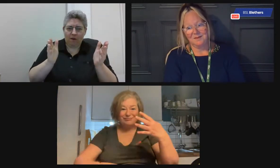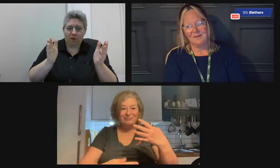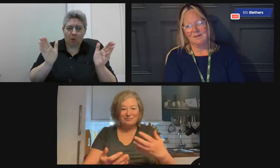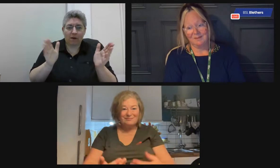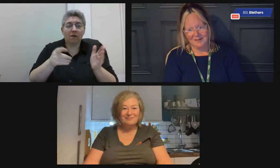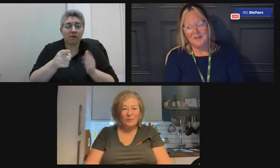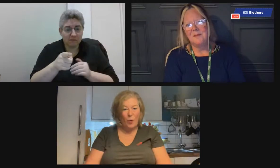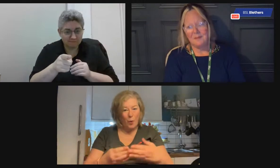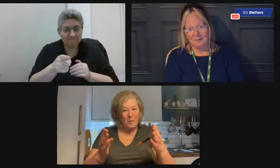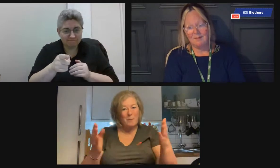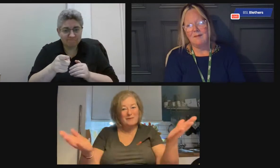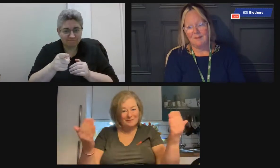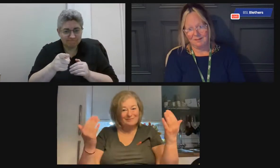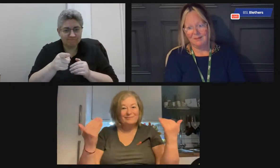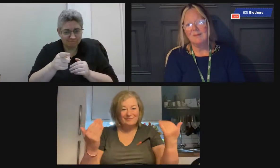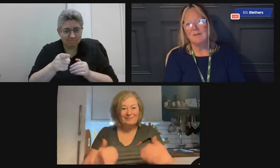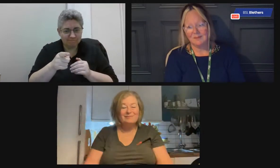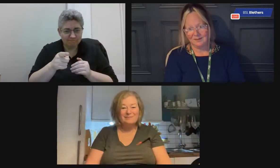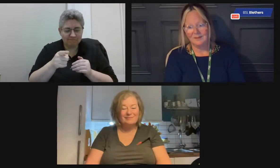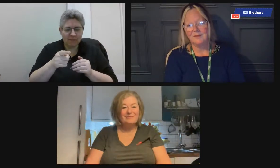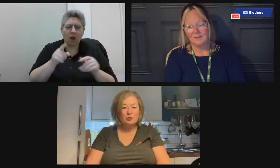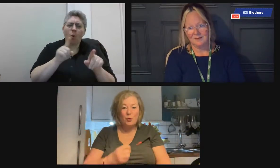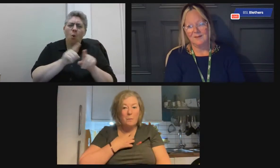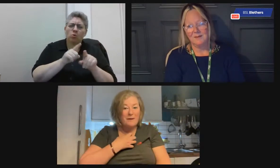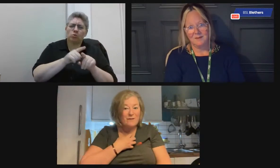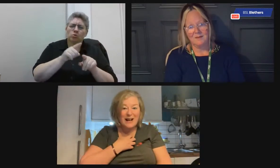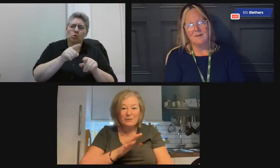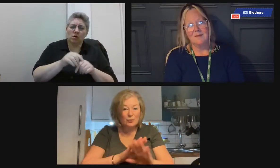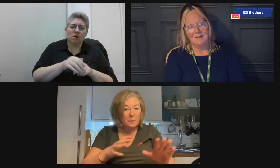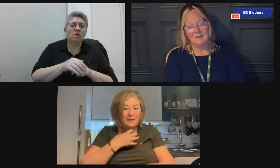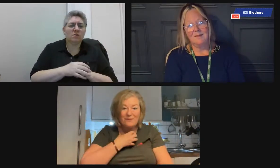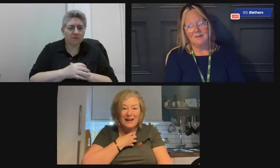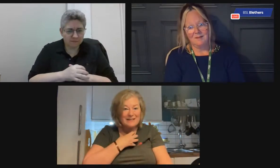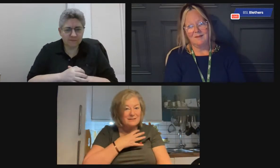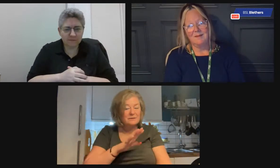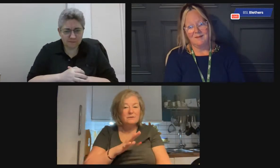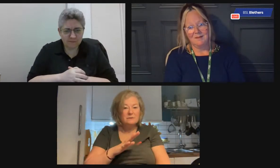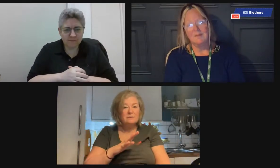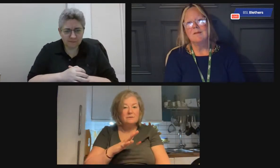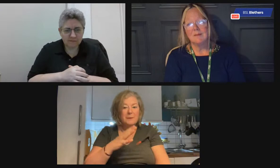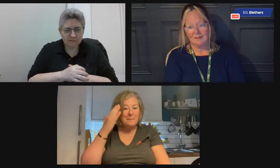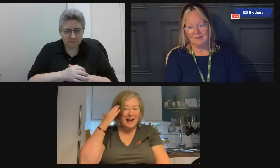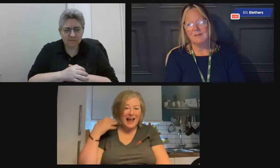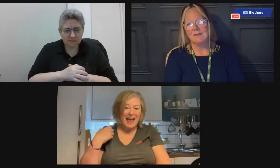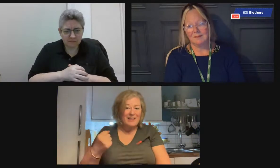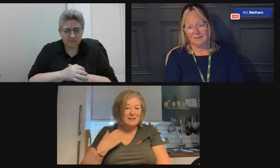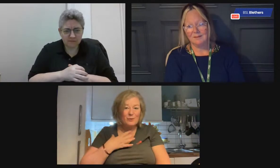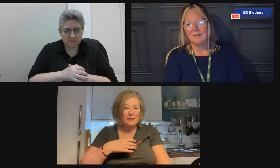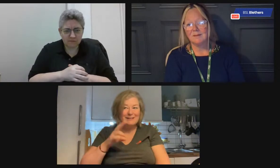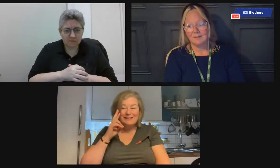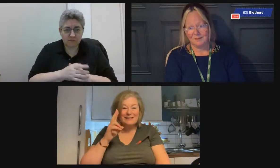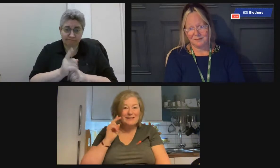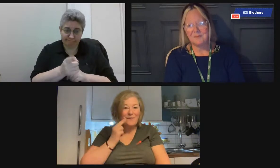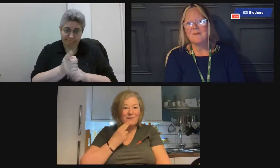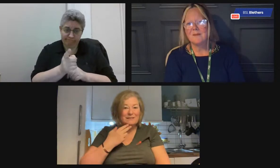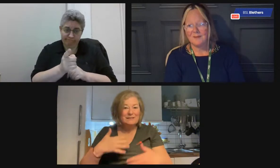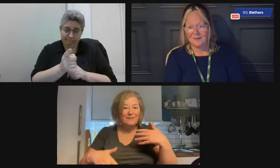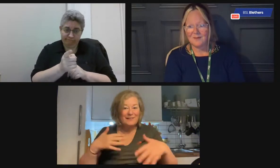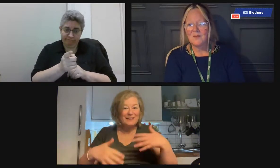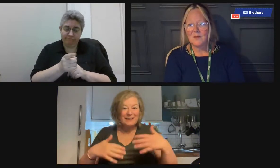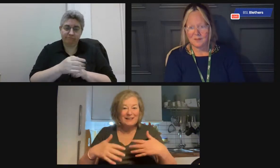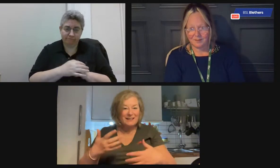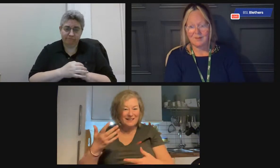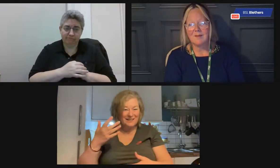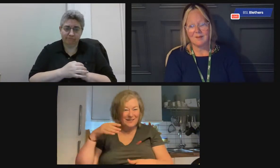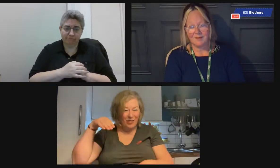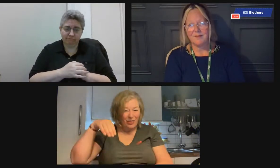it, getting it out. Yeah, I totally, Avril. We need the education. We don't need to